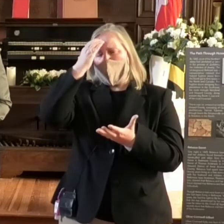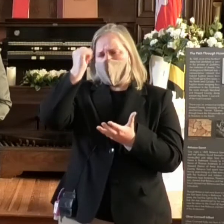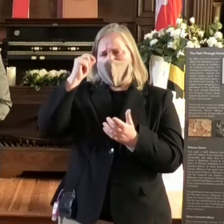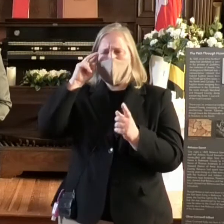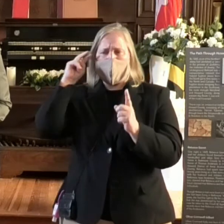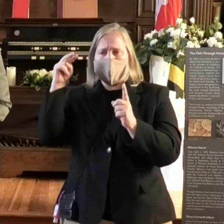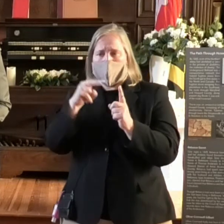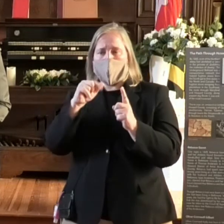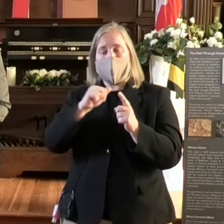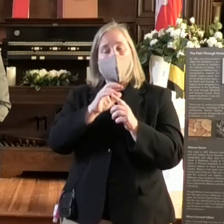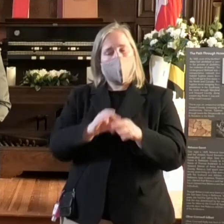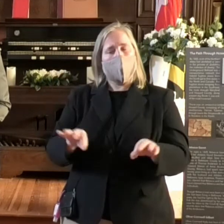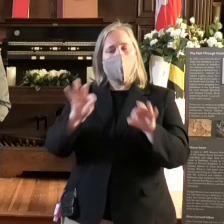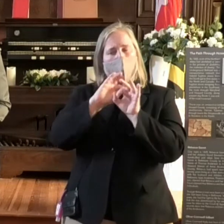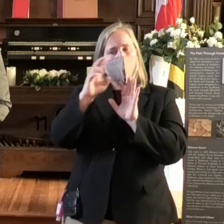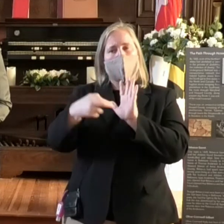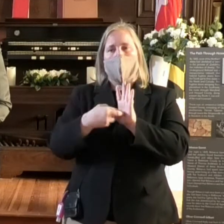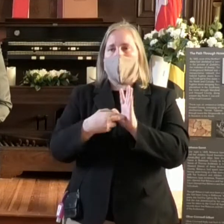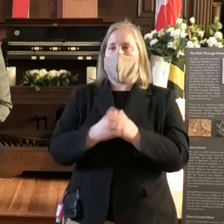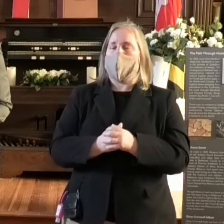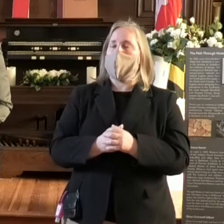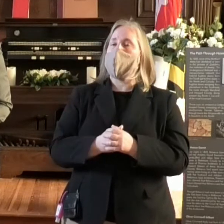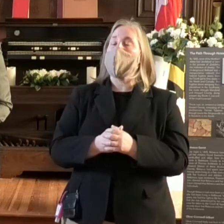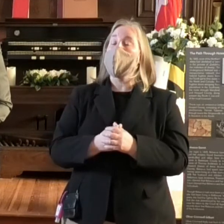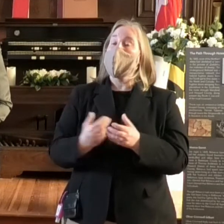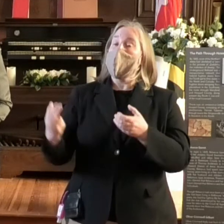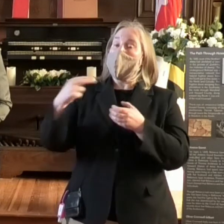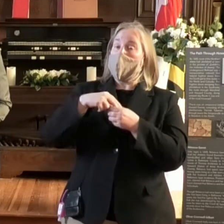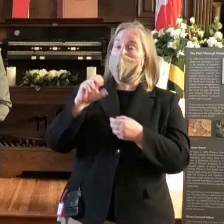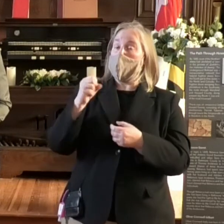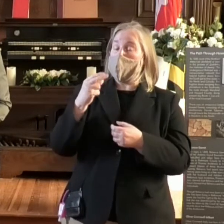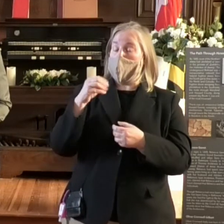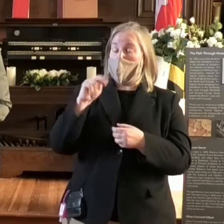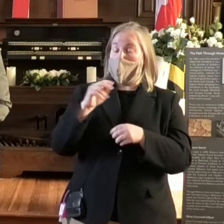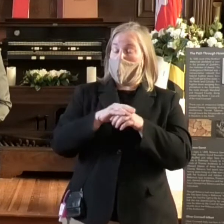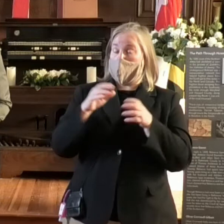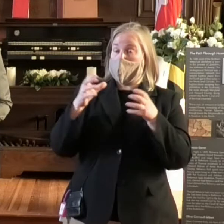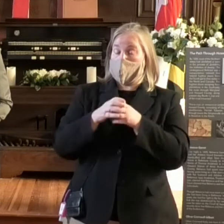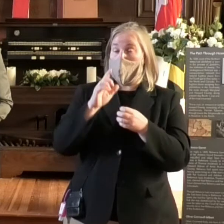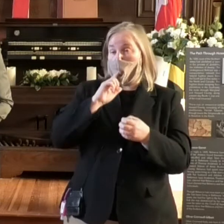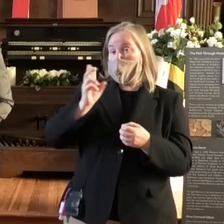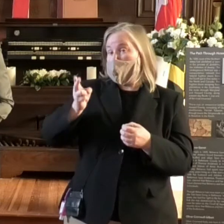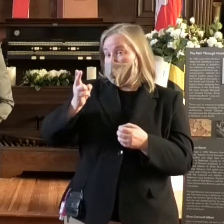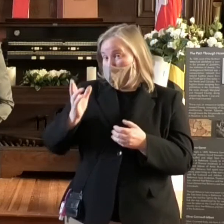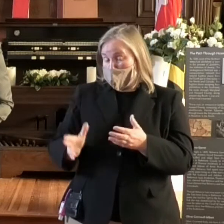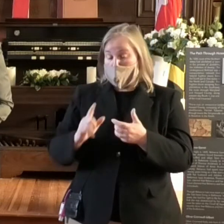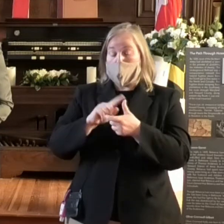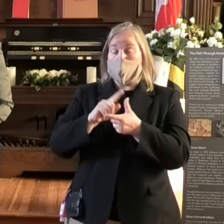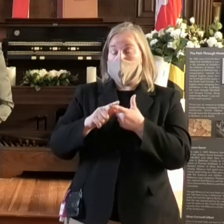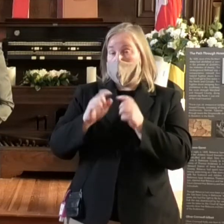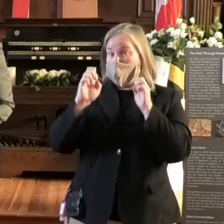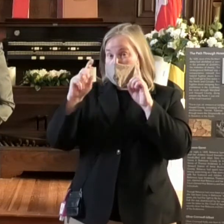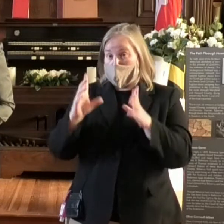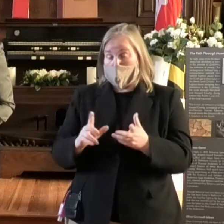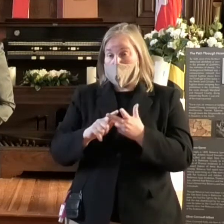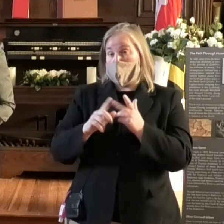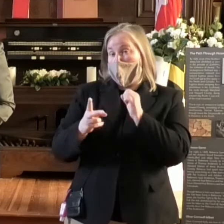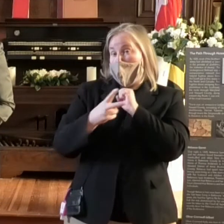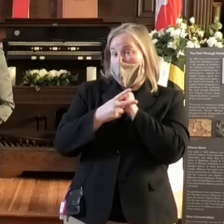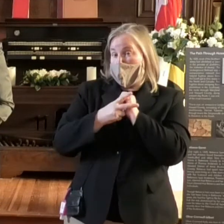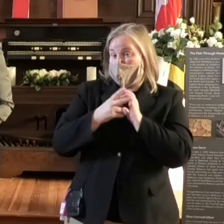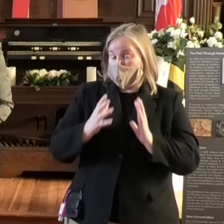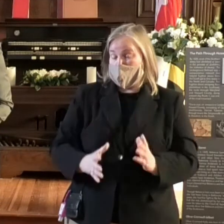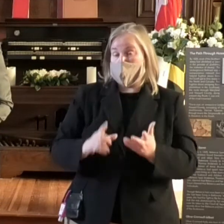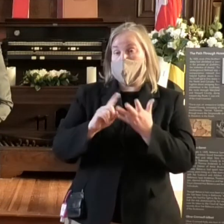this important role. Joining Sean on the commission are historians, educators, archivists, residents,